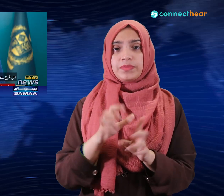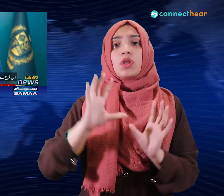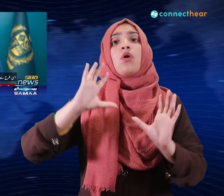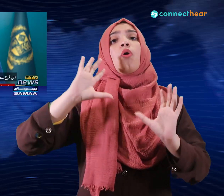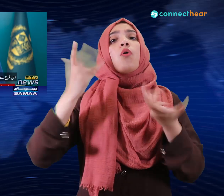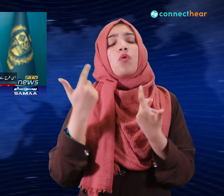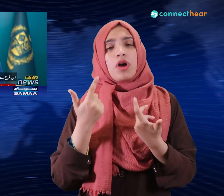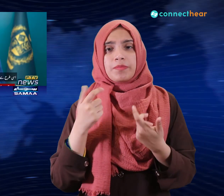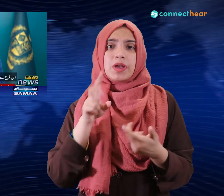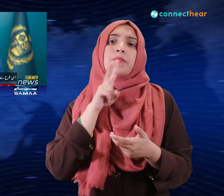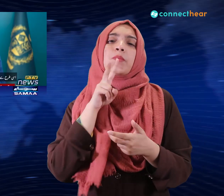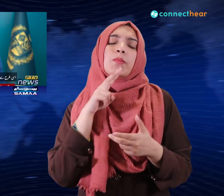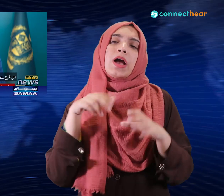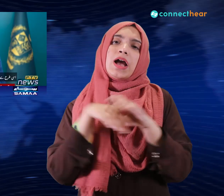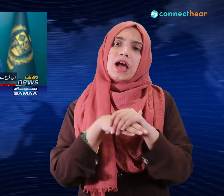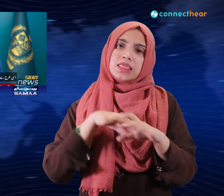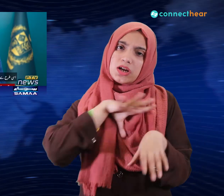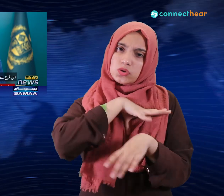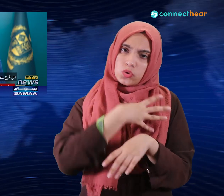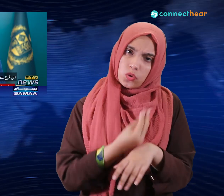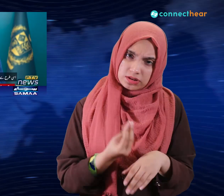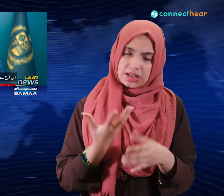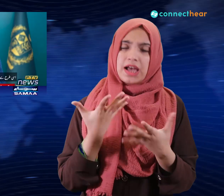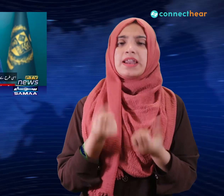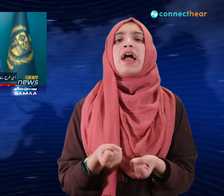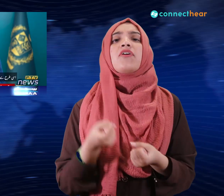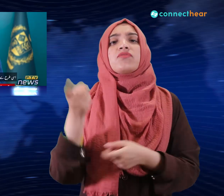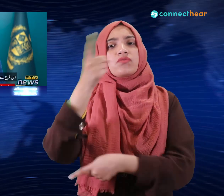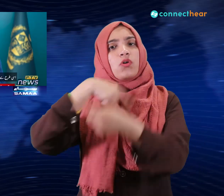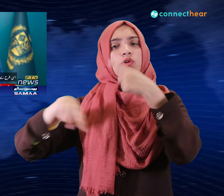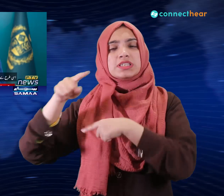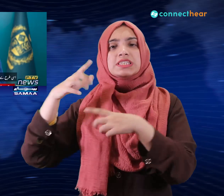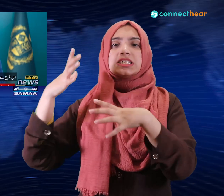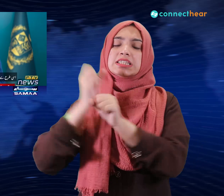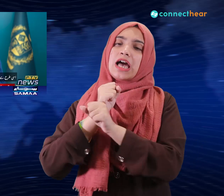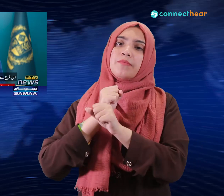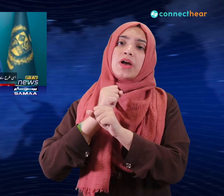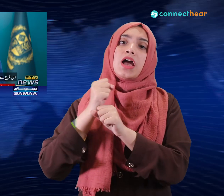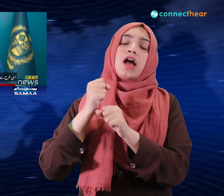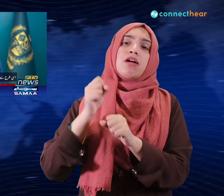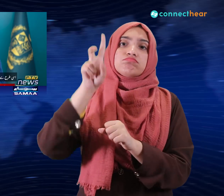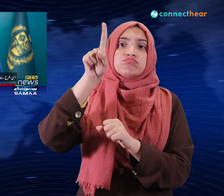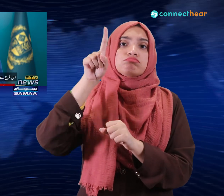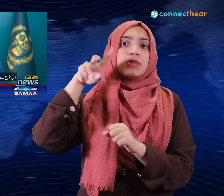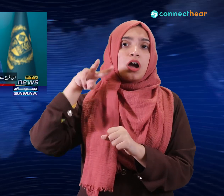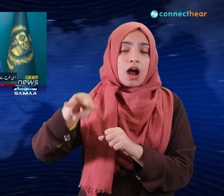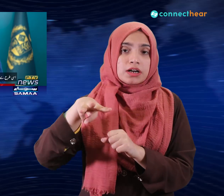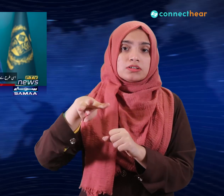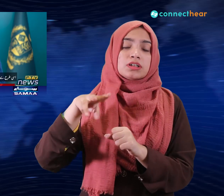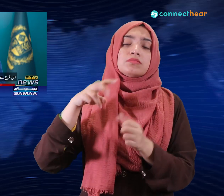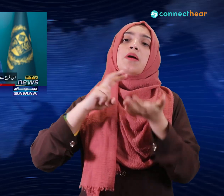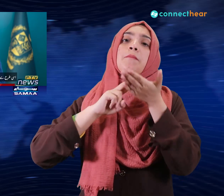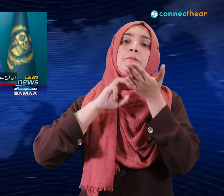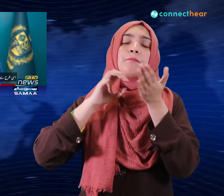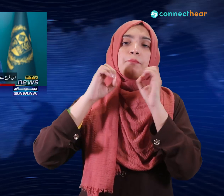Similarly, fulfillment of the commitment made by developed countries to provide $100